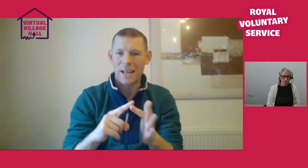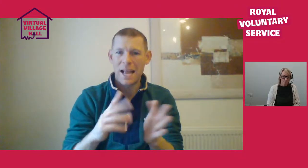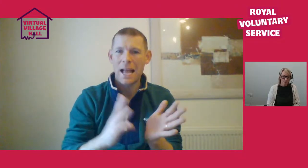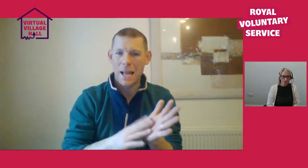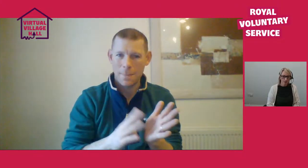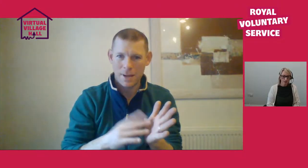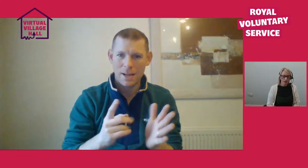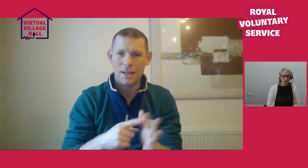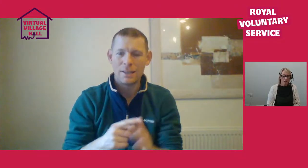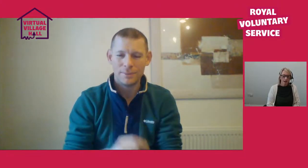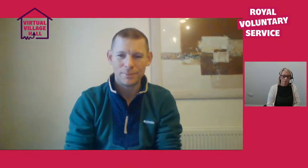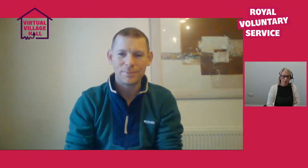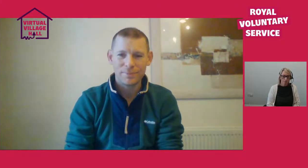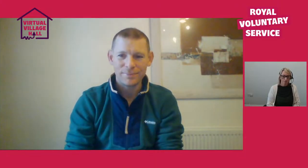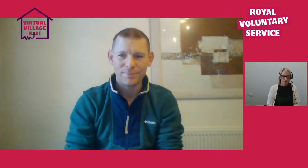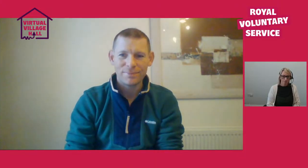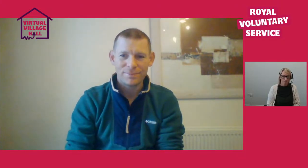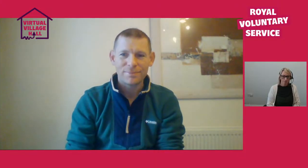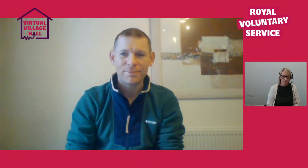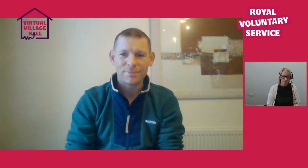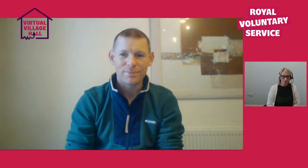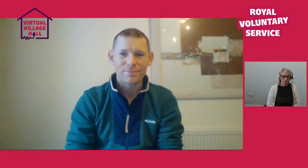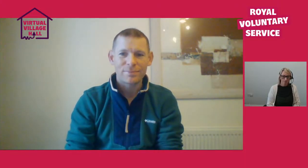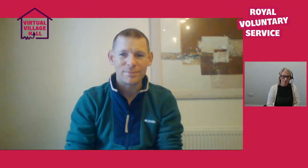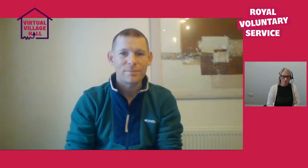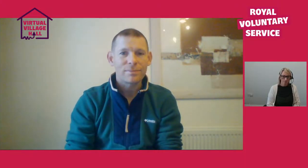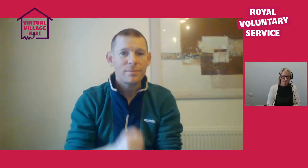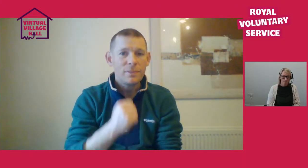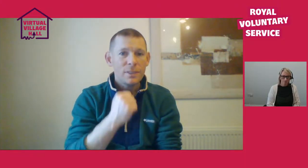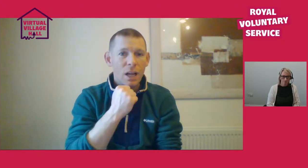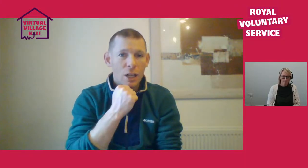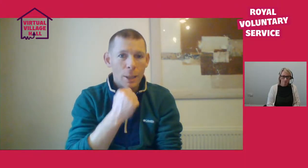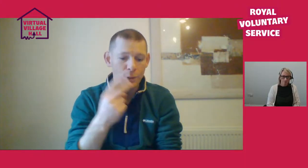of the person, Emma.